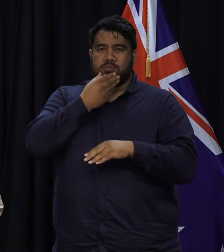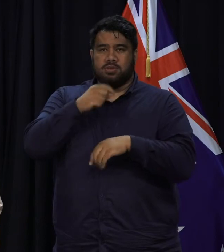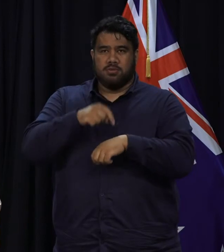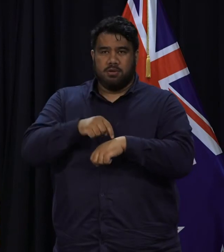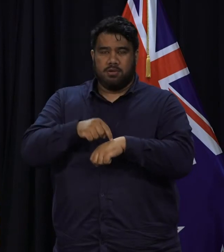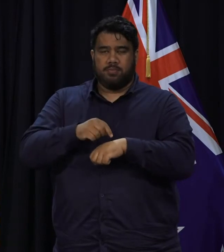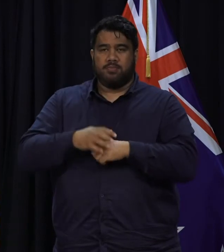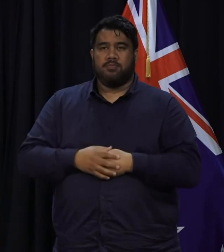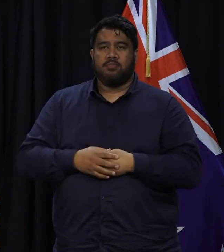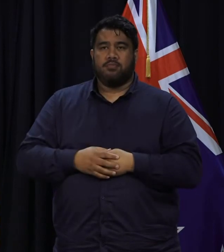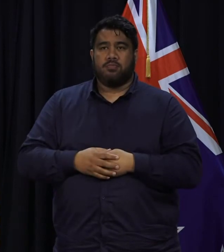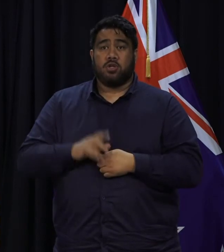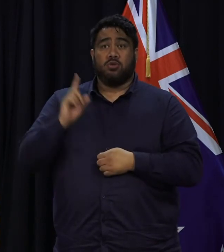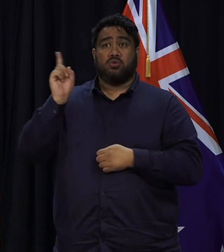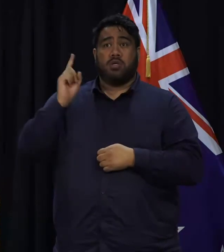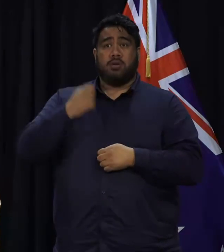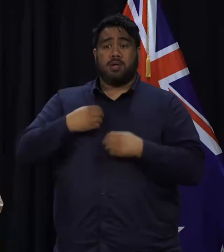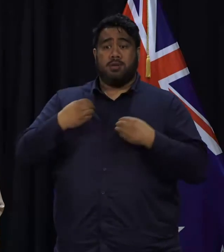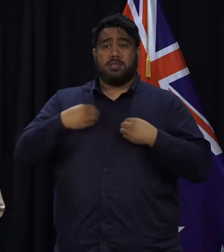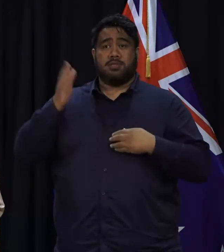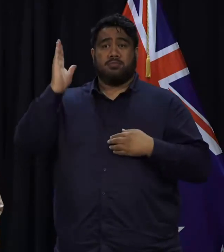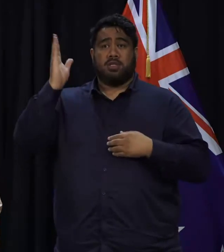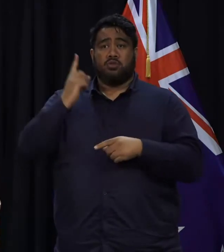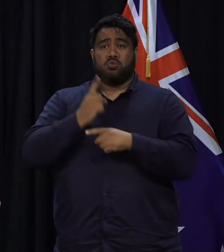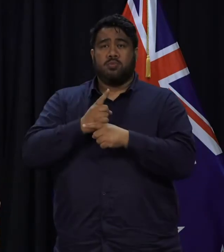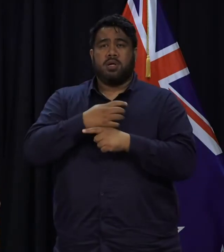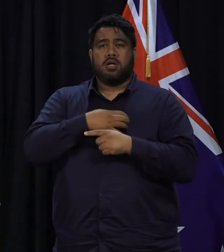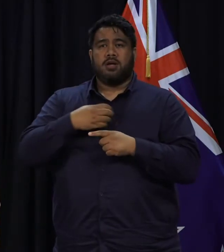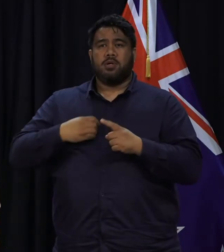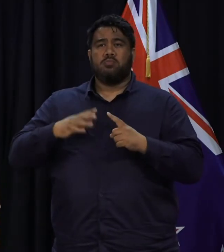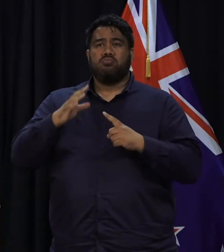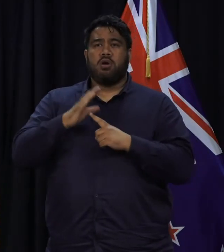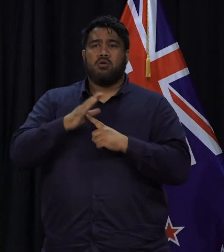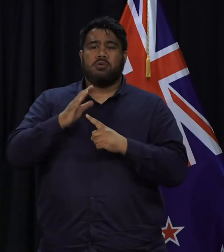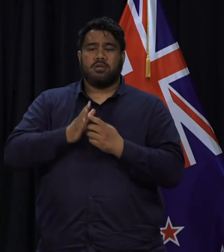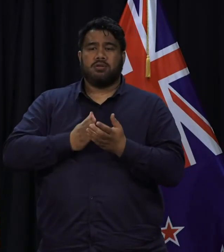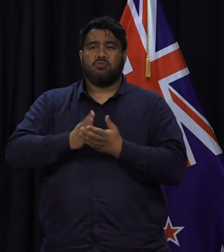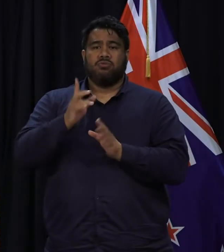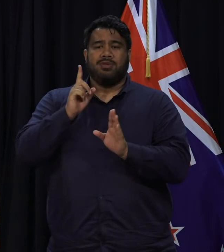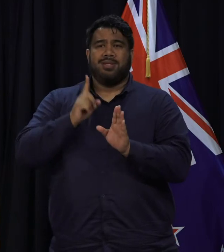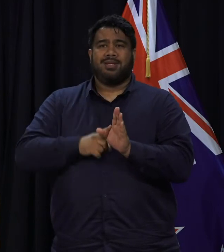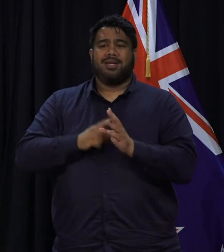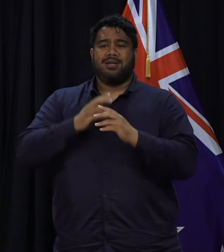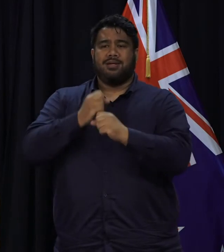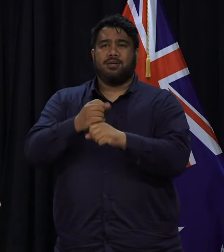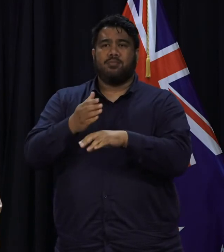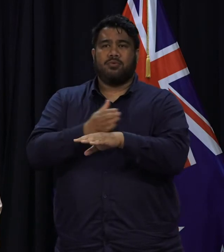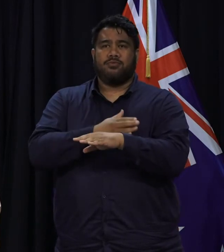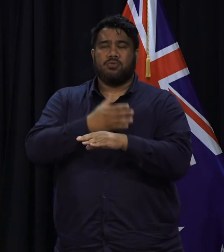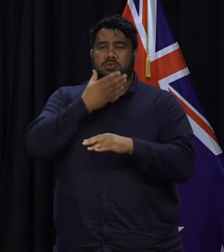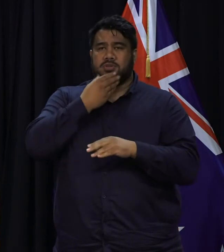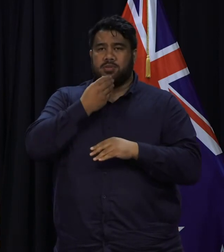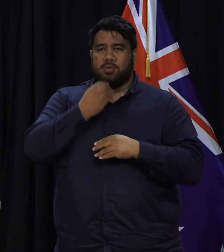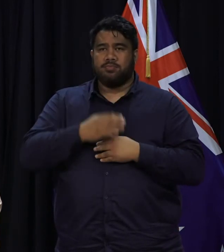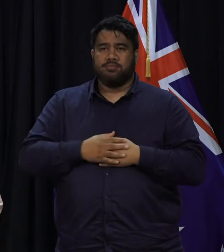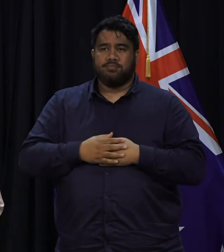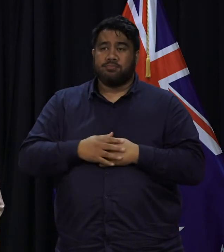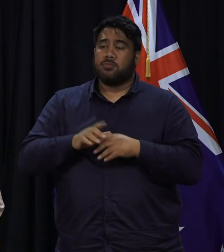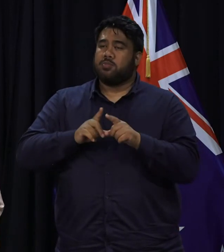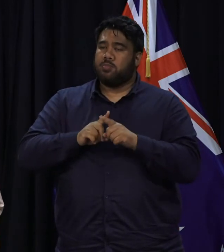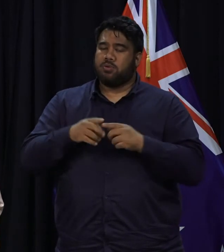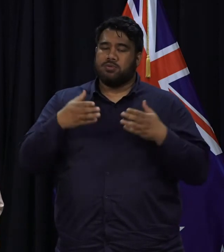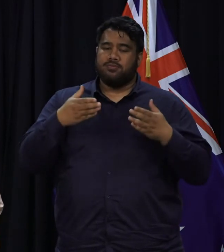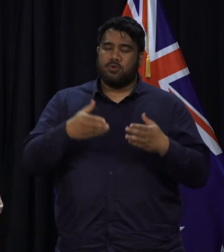Business New Zealand speech, I set out the government's priorities through to the end of the year. Broadly, these are our economic recovery and keeping New Zealanders safe